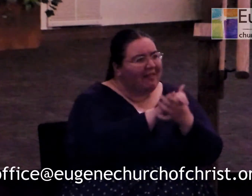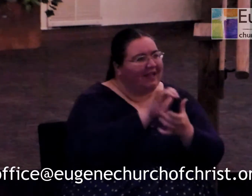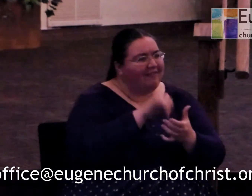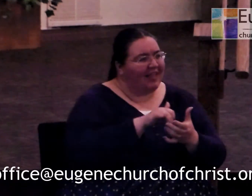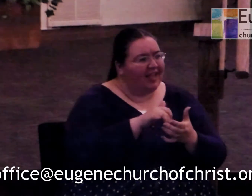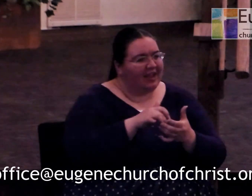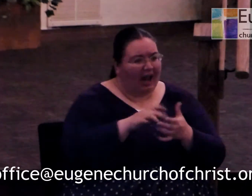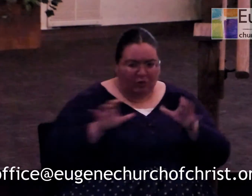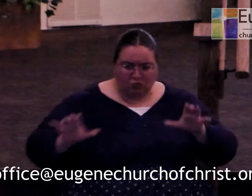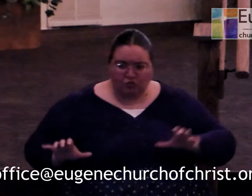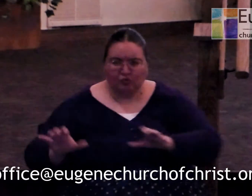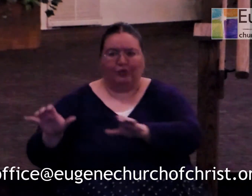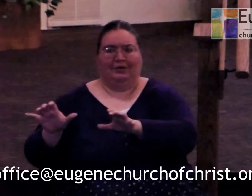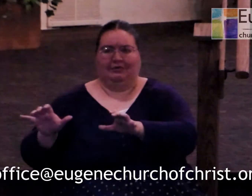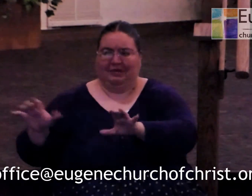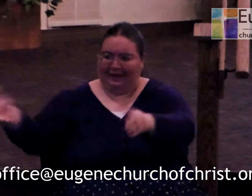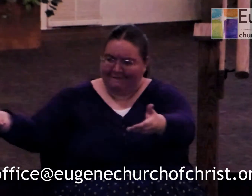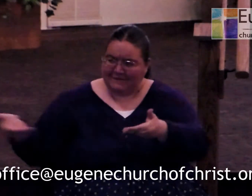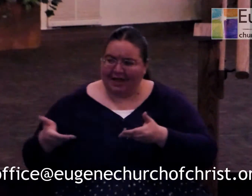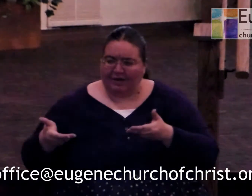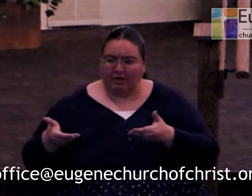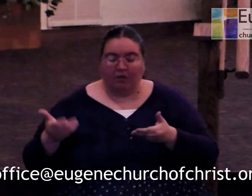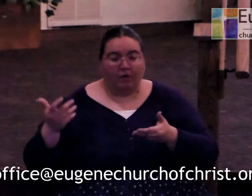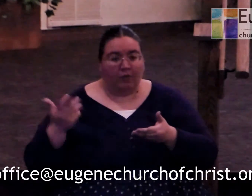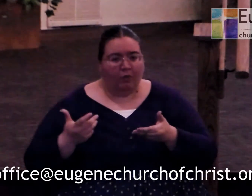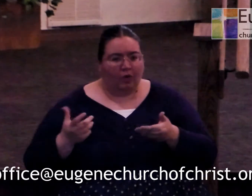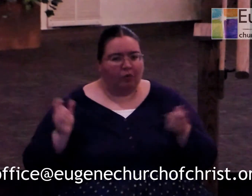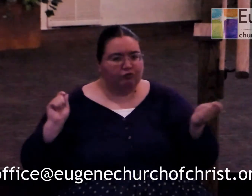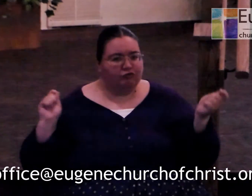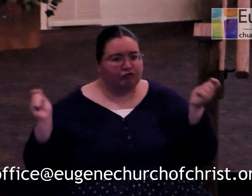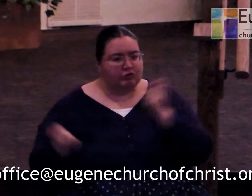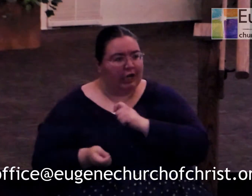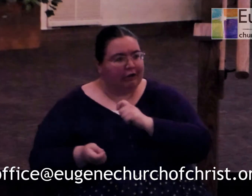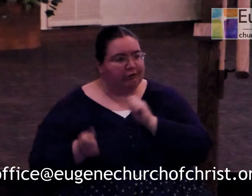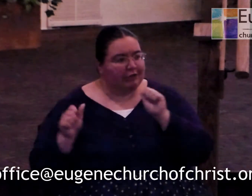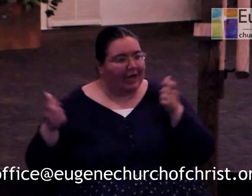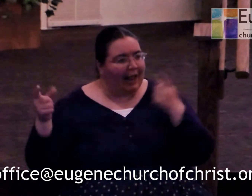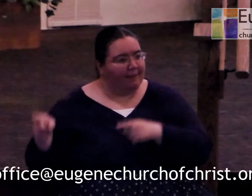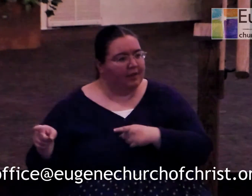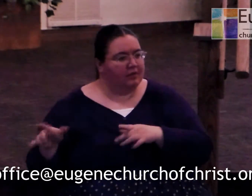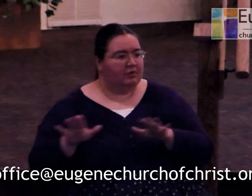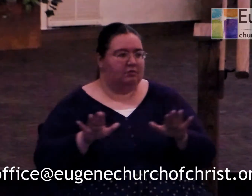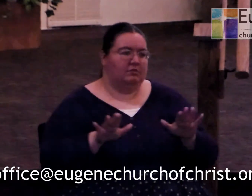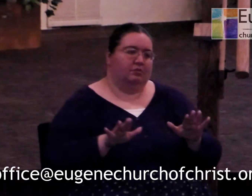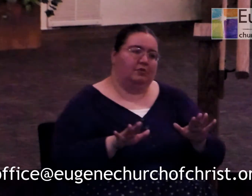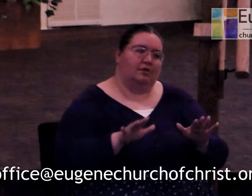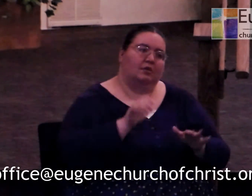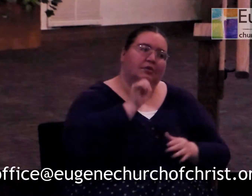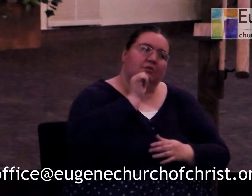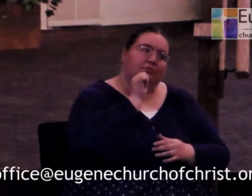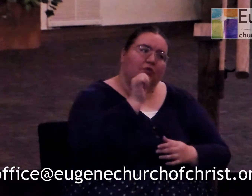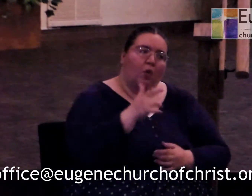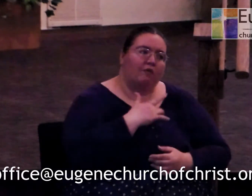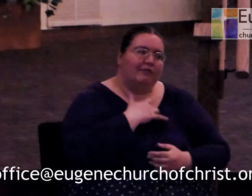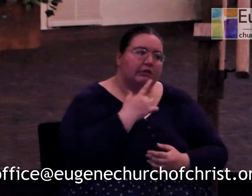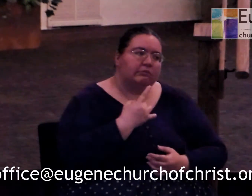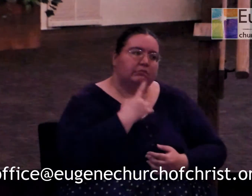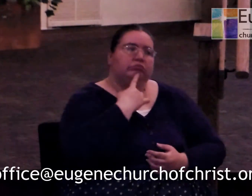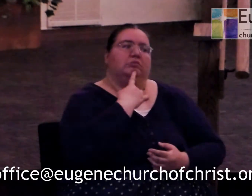be? Now, don't be discouraged if it is 40% and not 80%, and that means that you asked